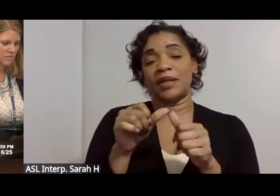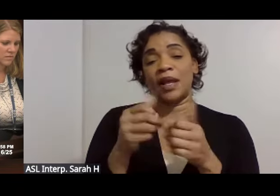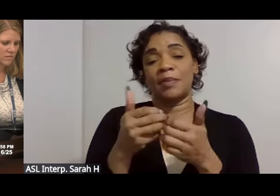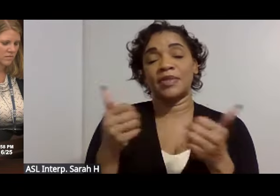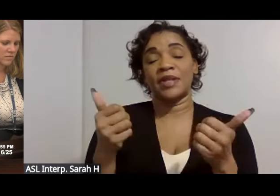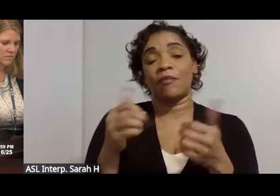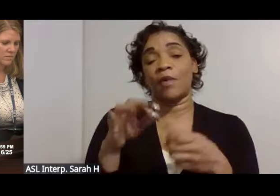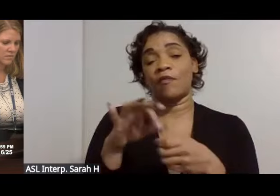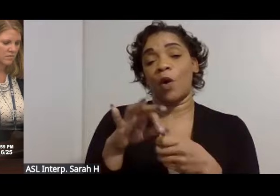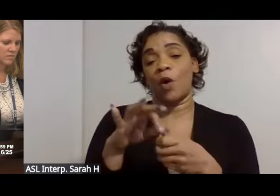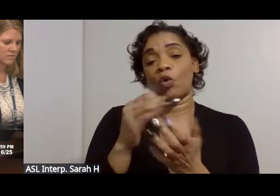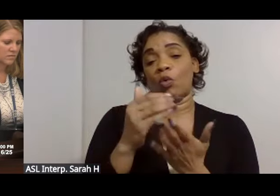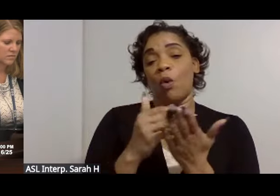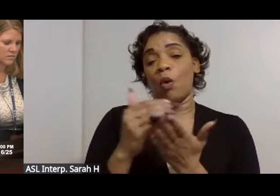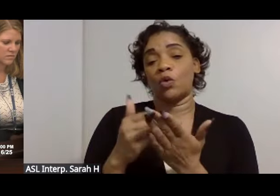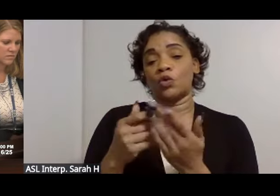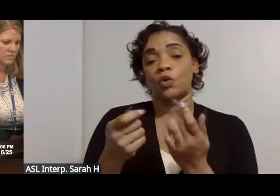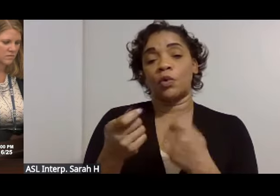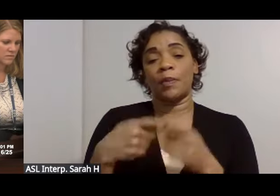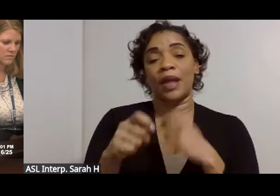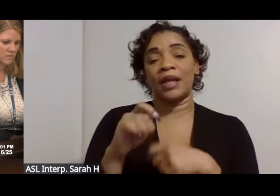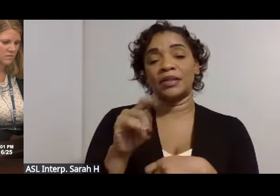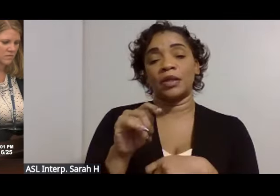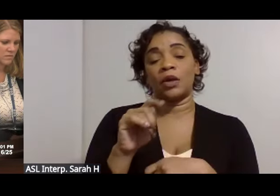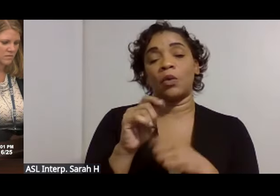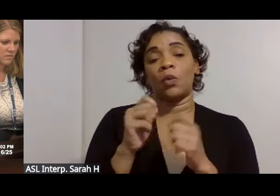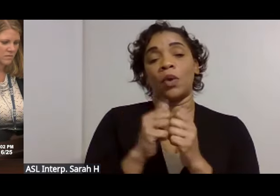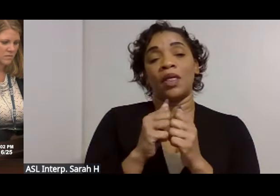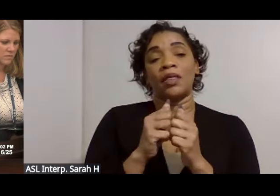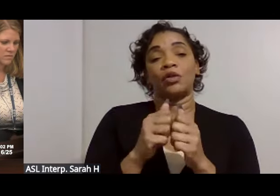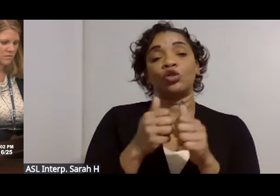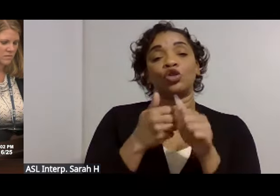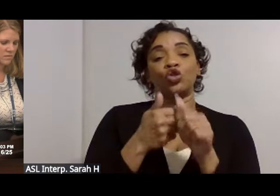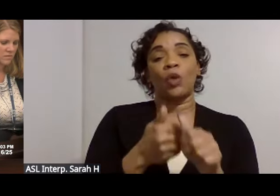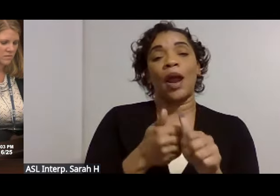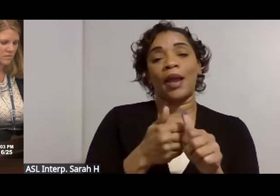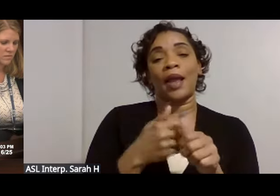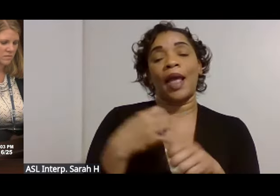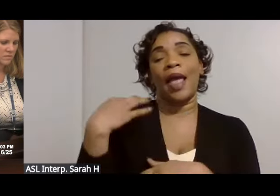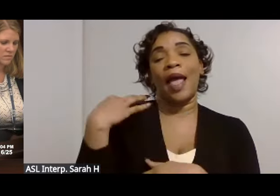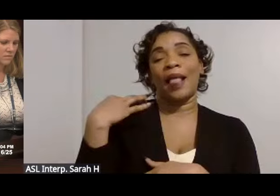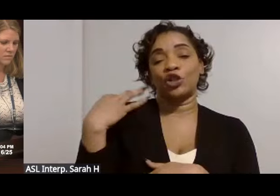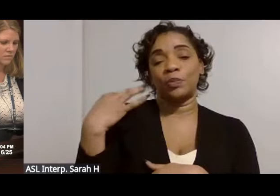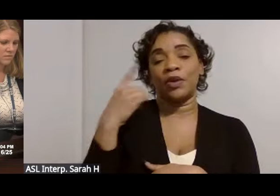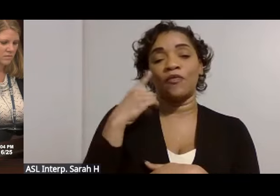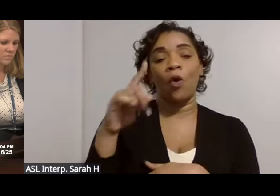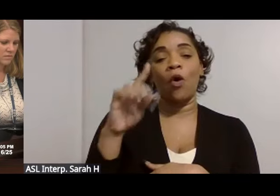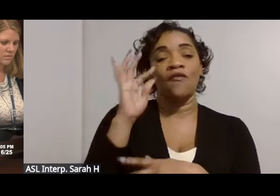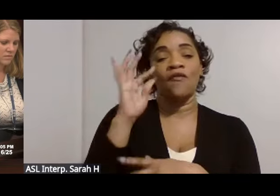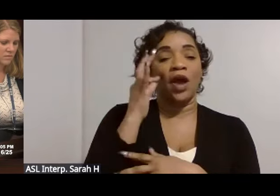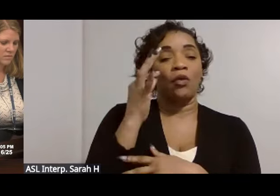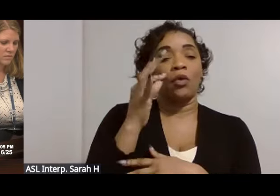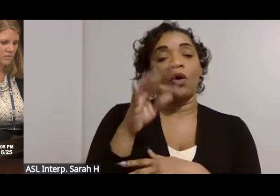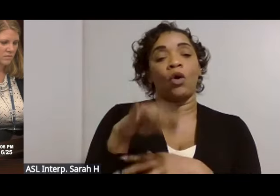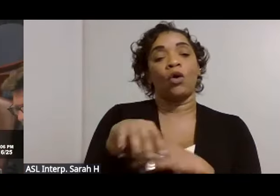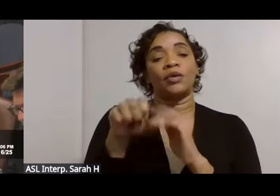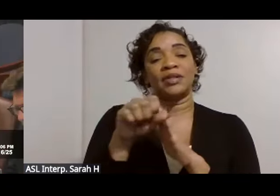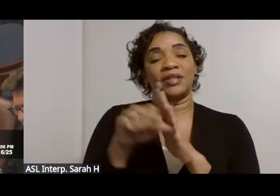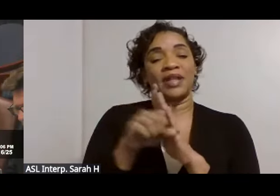like, track eligibility. Yeah. Or federal and state / local. Yeah, I think that's cleaner and